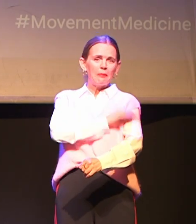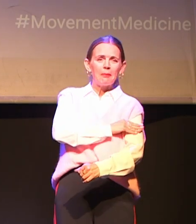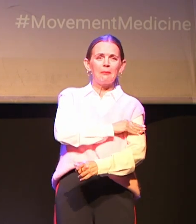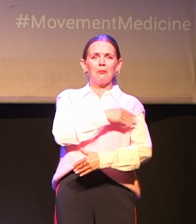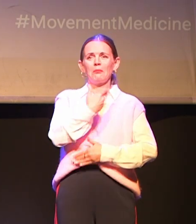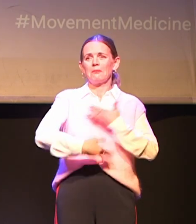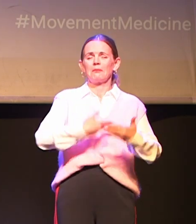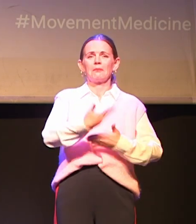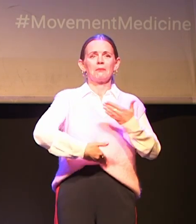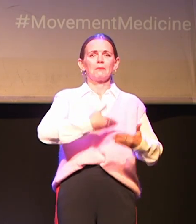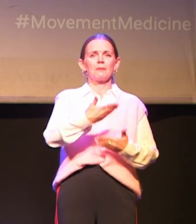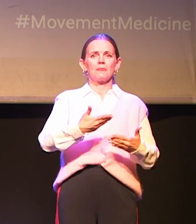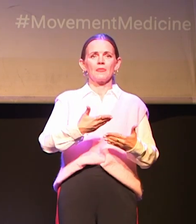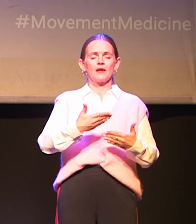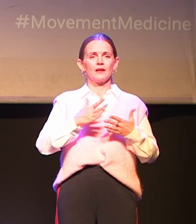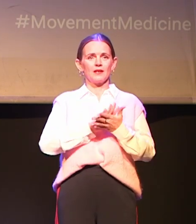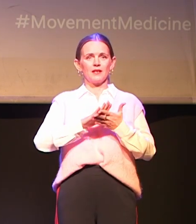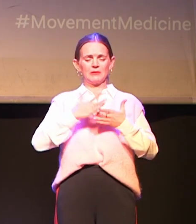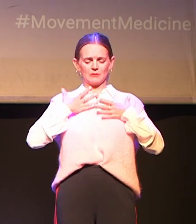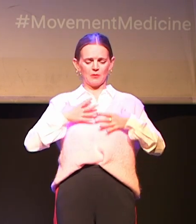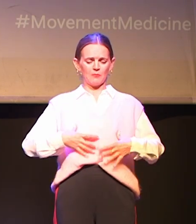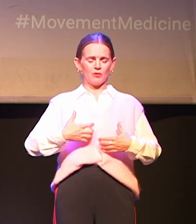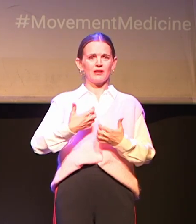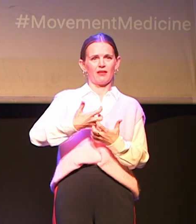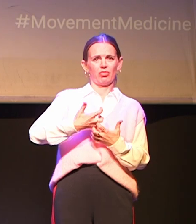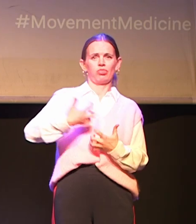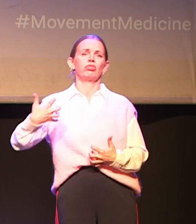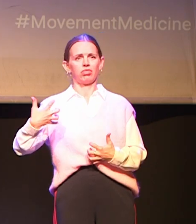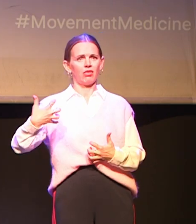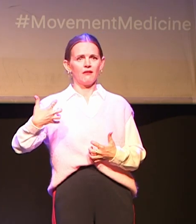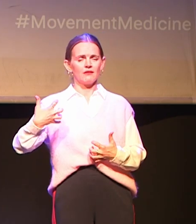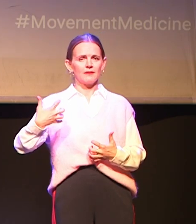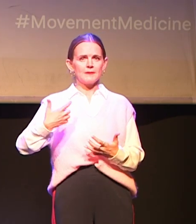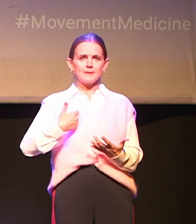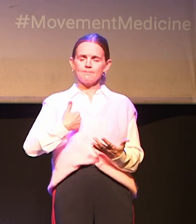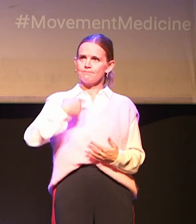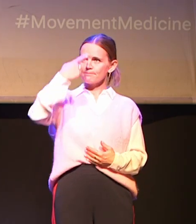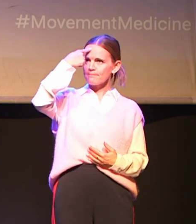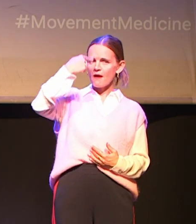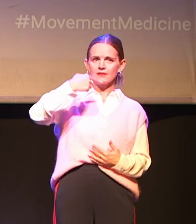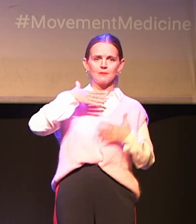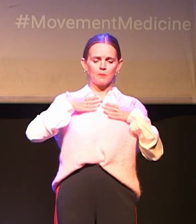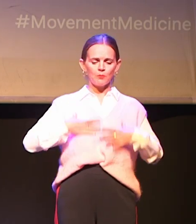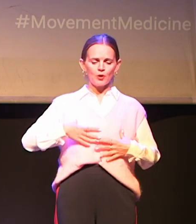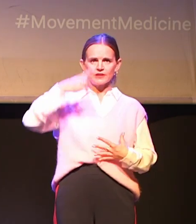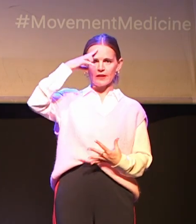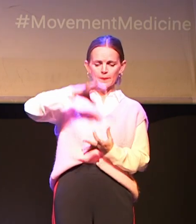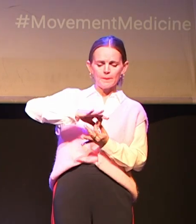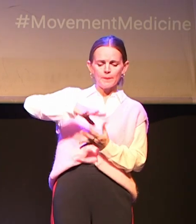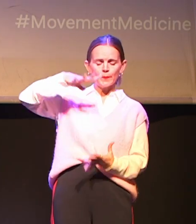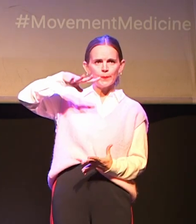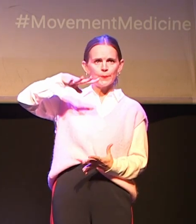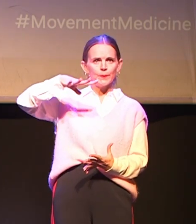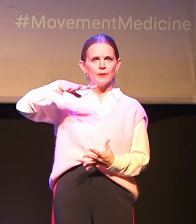Um, this disembodiment or this separation, this mind body split thing that they talk about, this fiction that